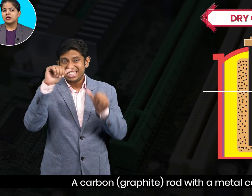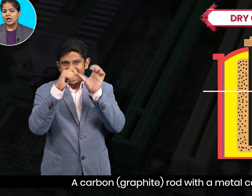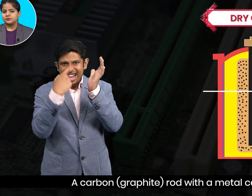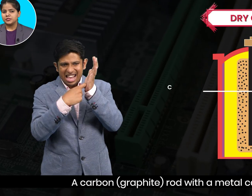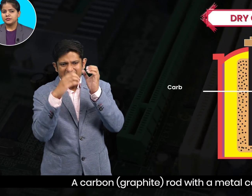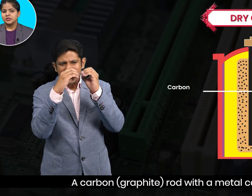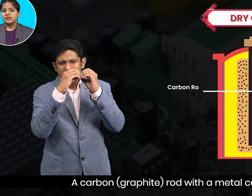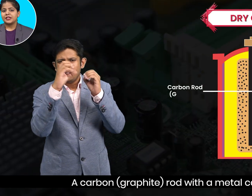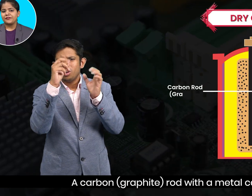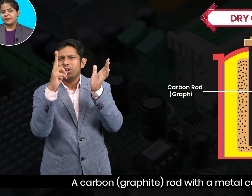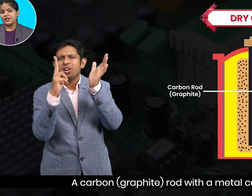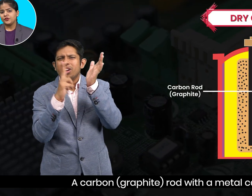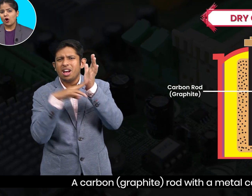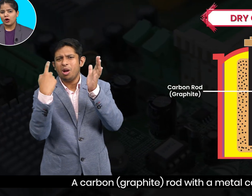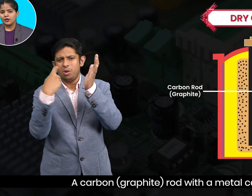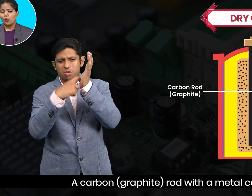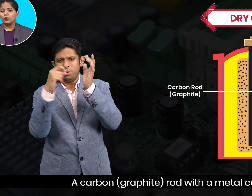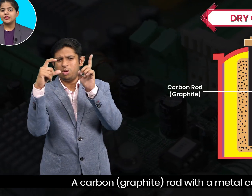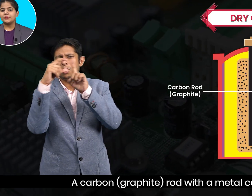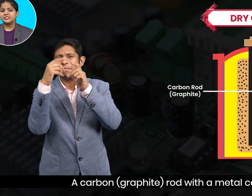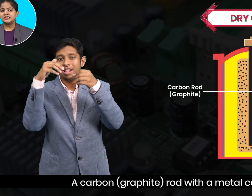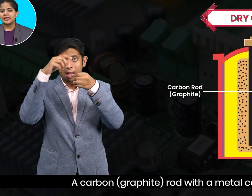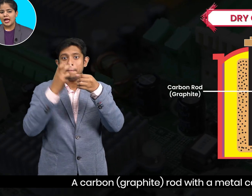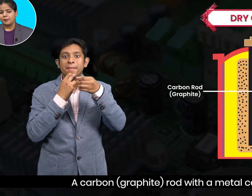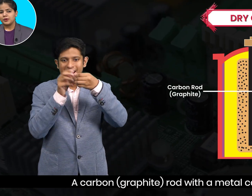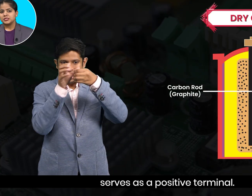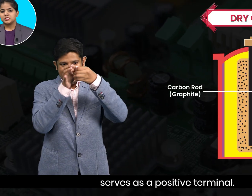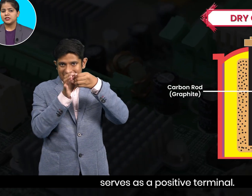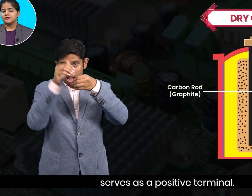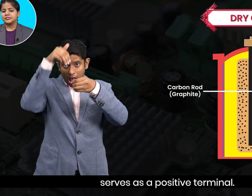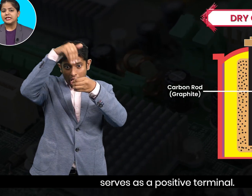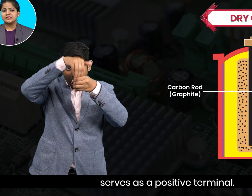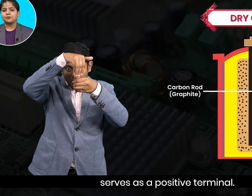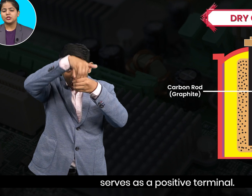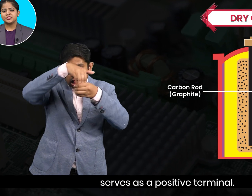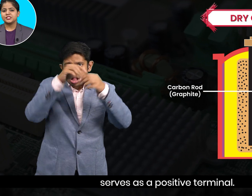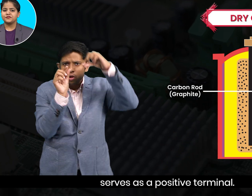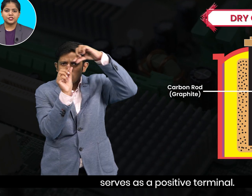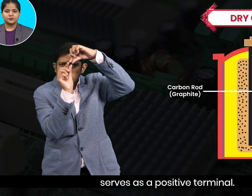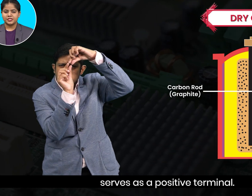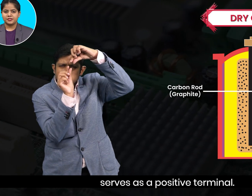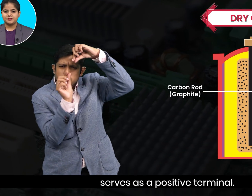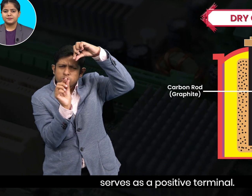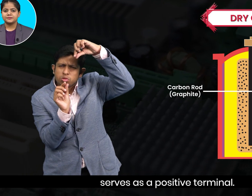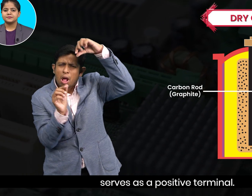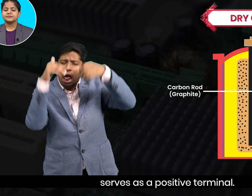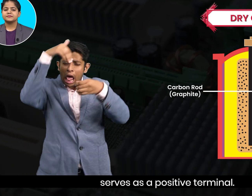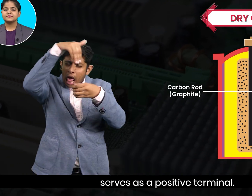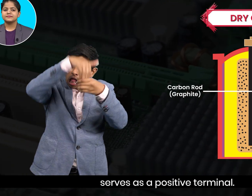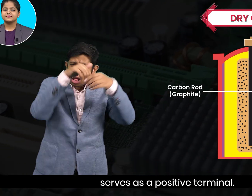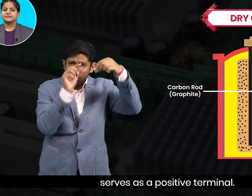A carbon graphite rod with a metal cap serves as a positive terminal.